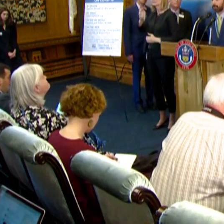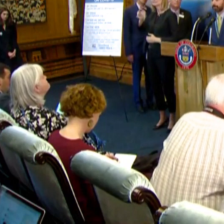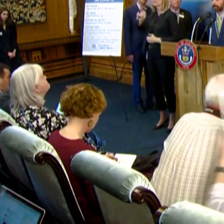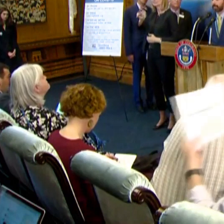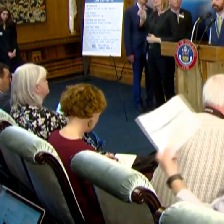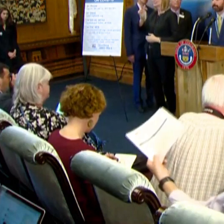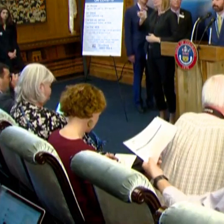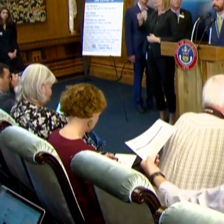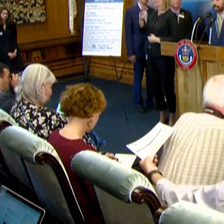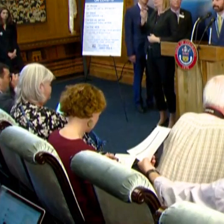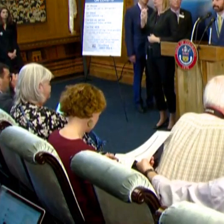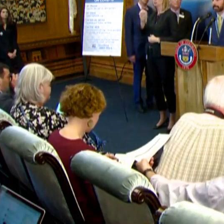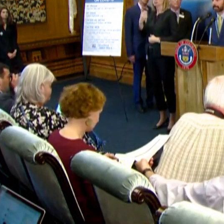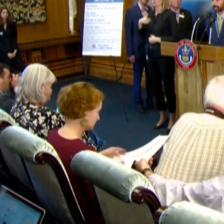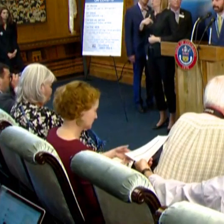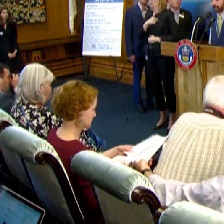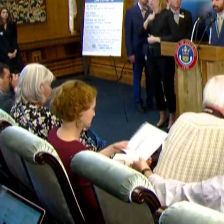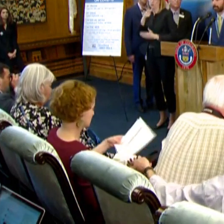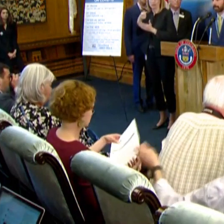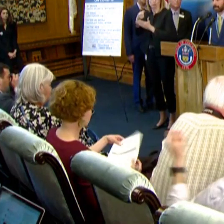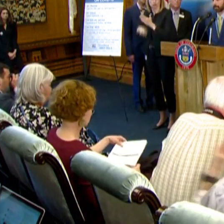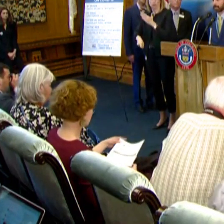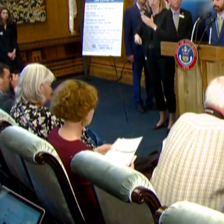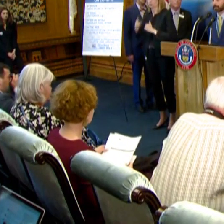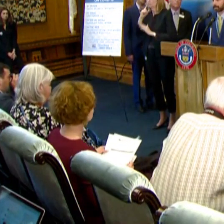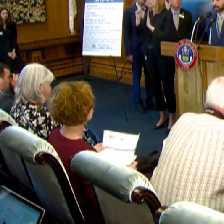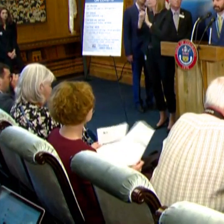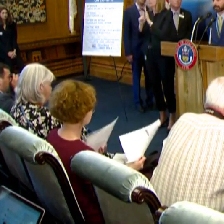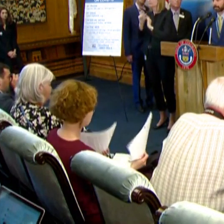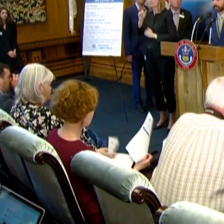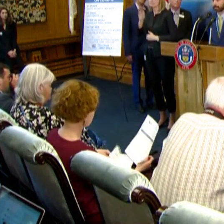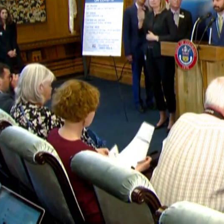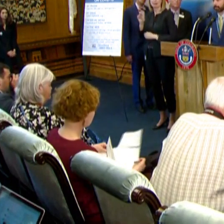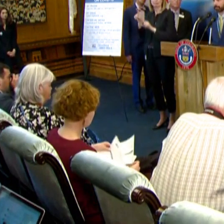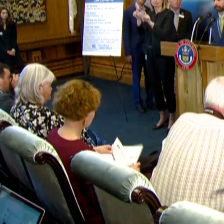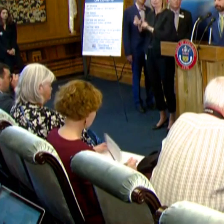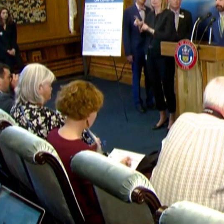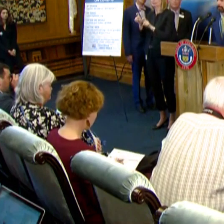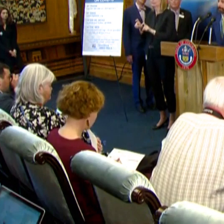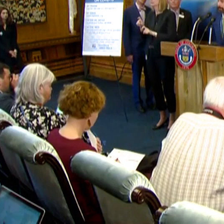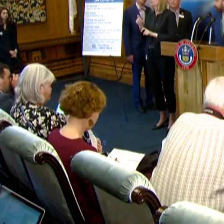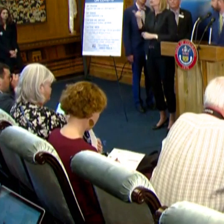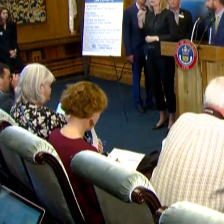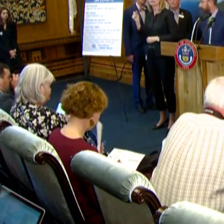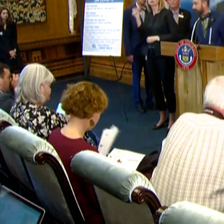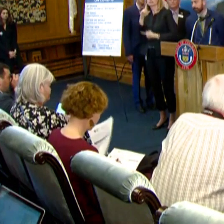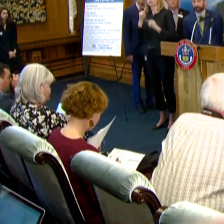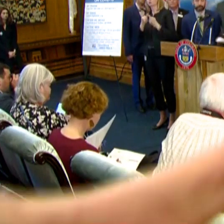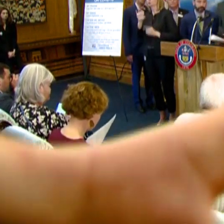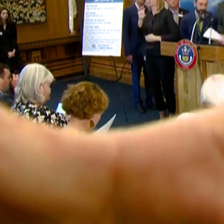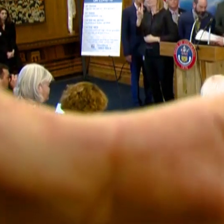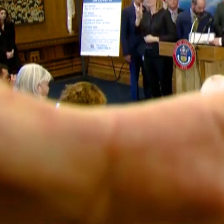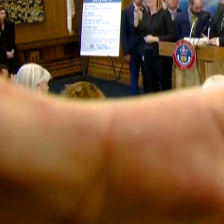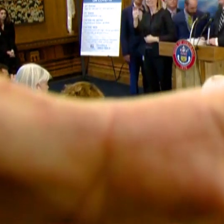is no fee for testing at the state lab or any of the labs that are sent out to the CDC.